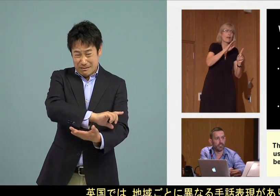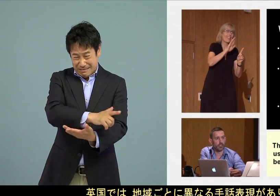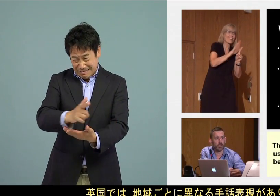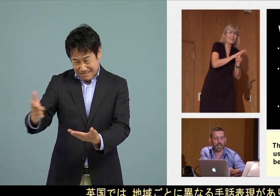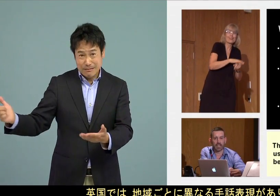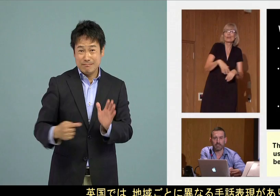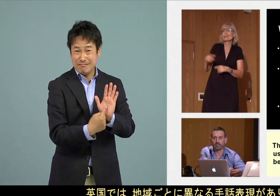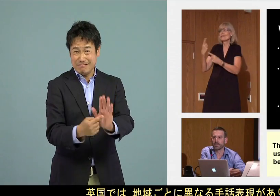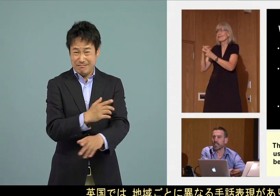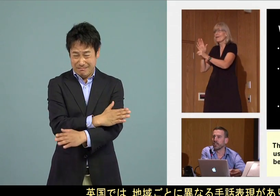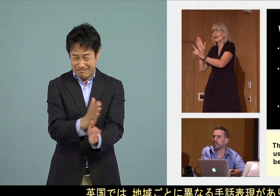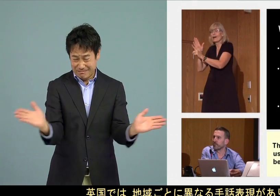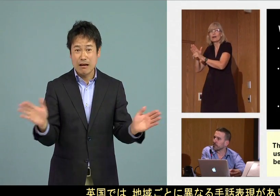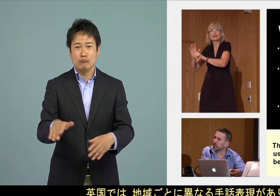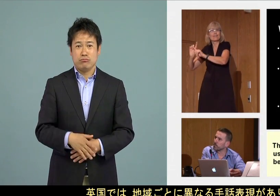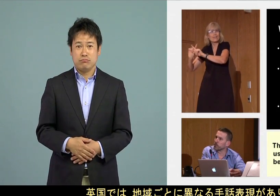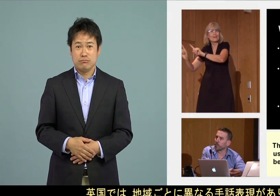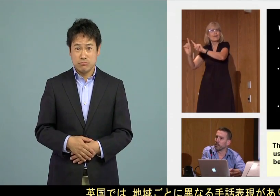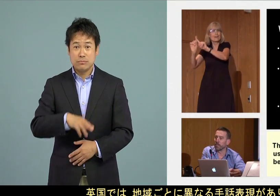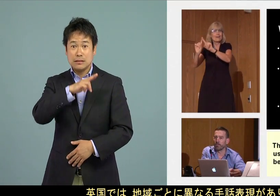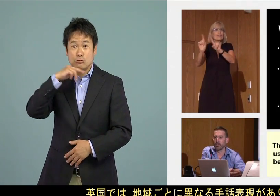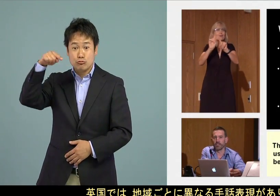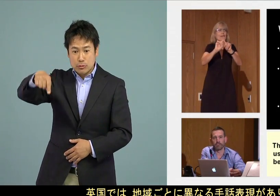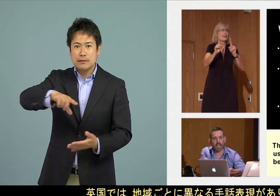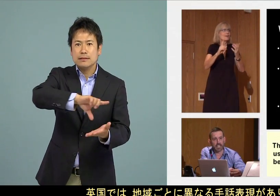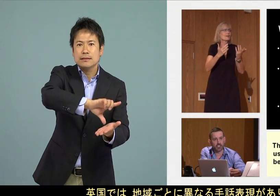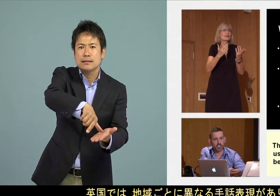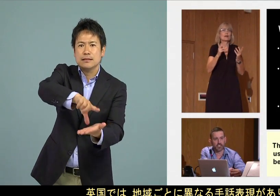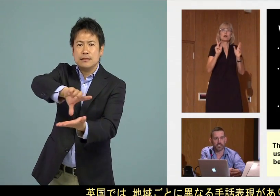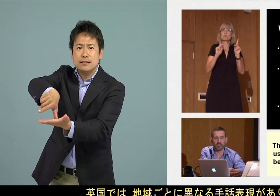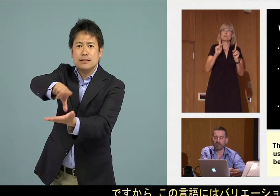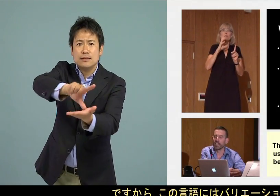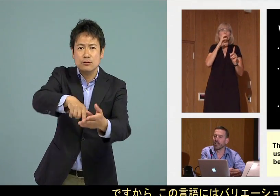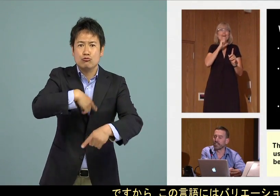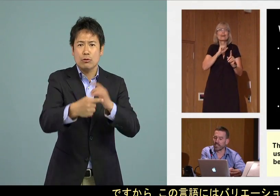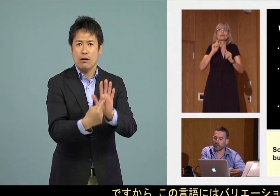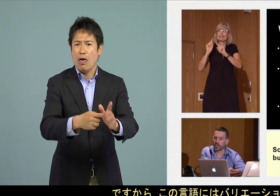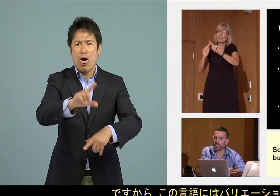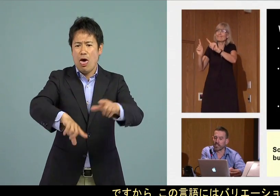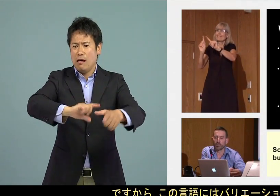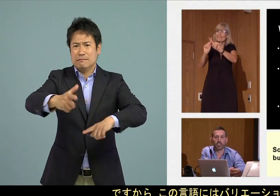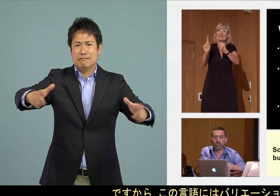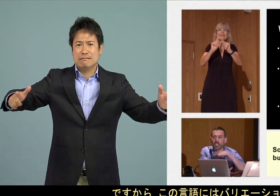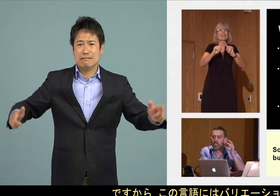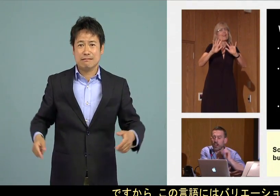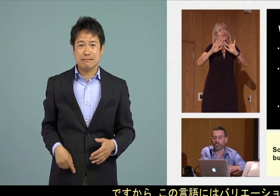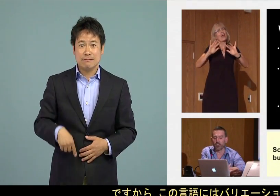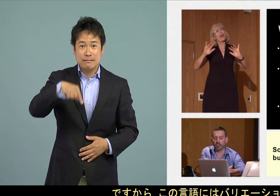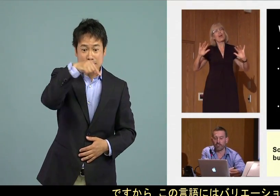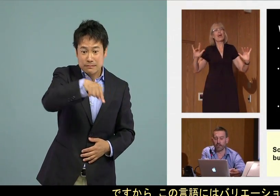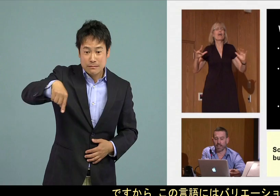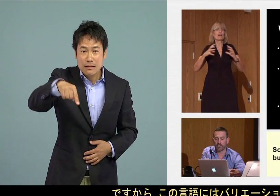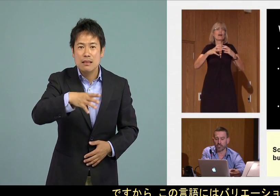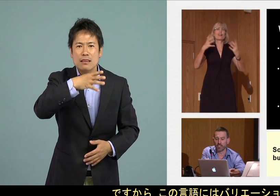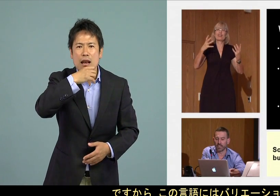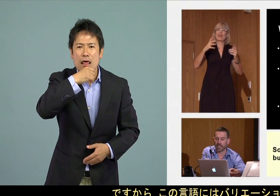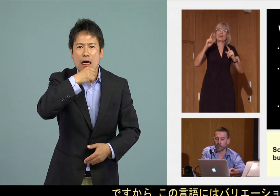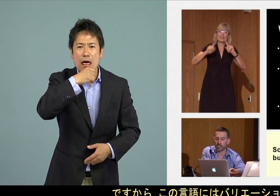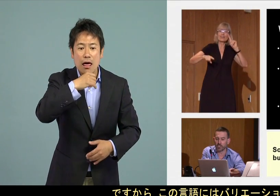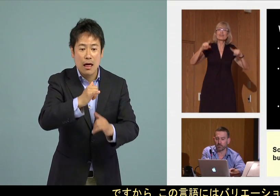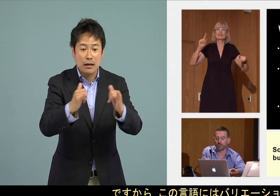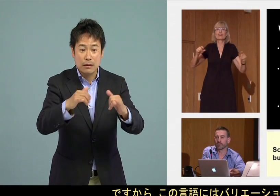of the UK, differences between people of different ages, etc., etc. So there's a lot of variation